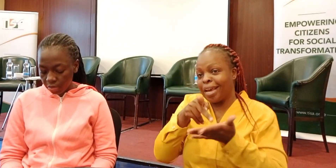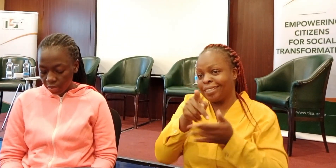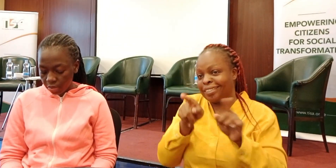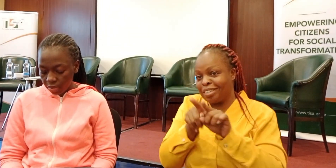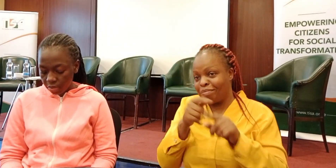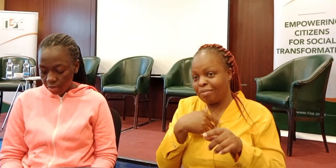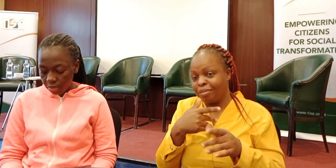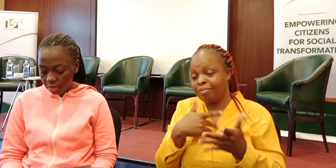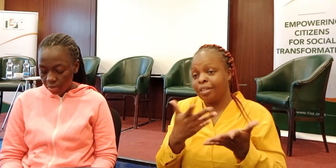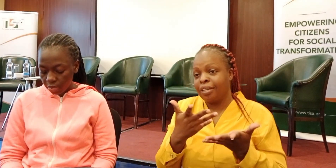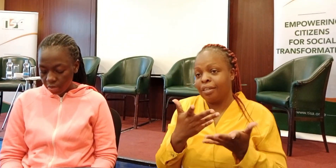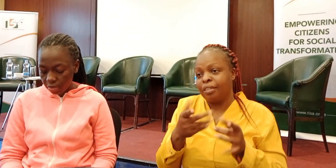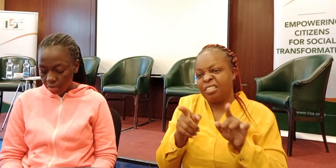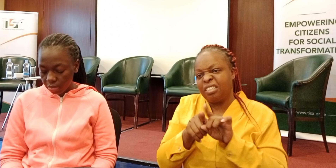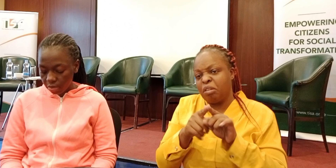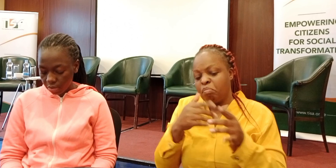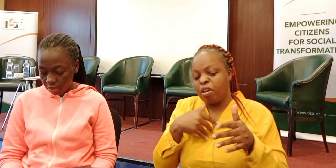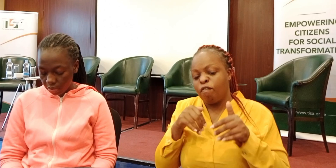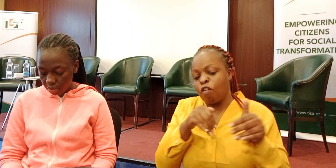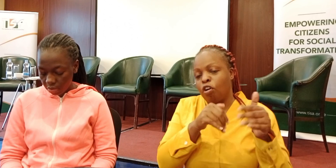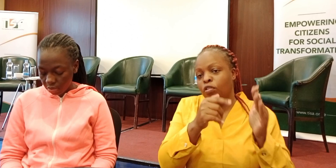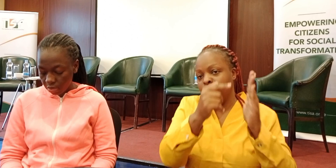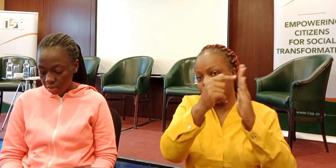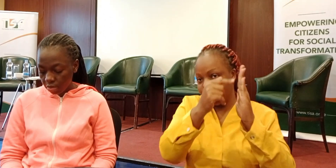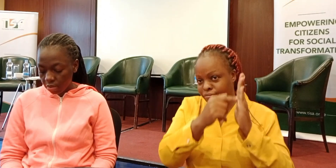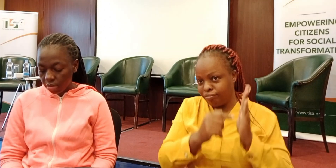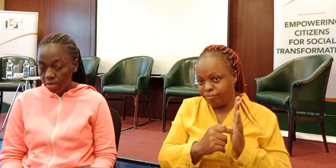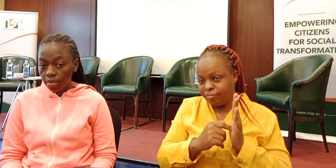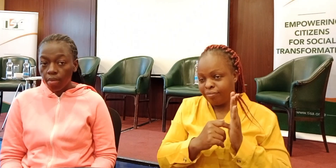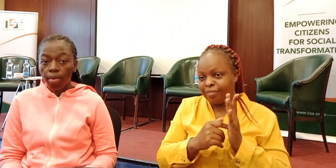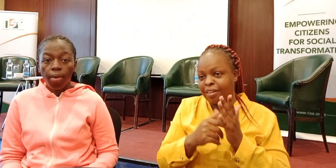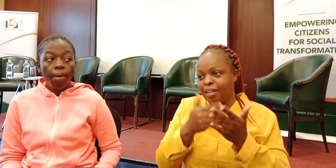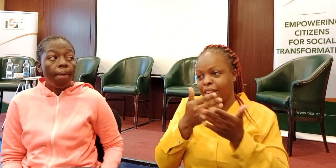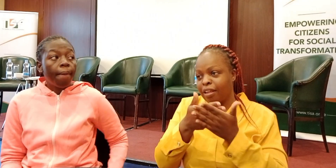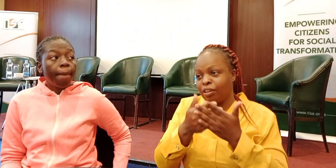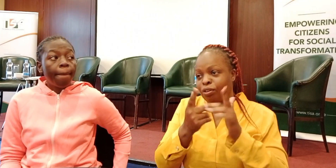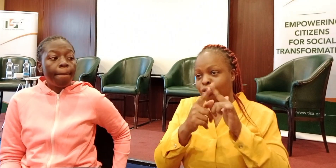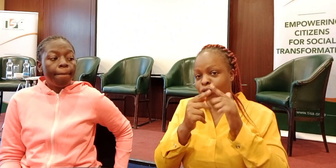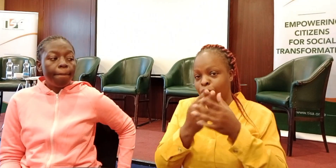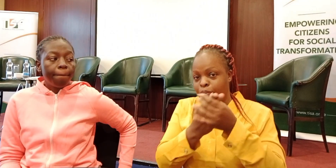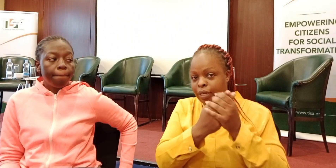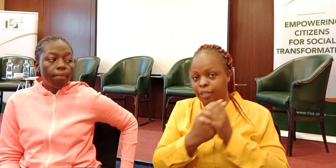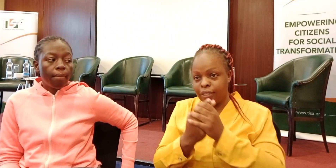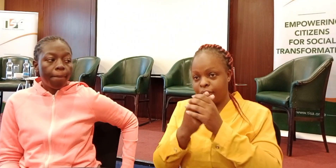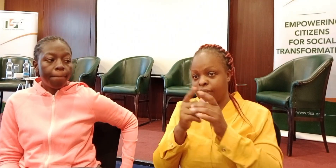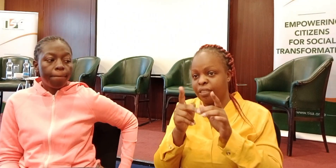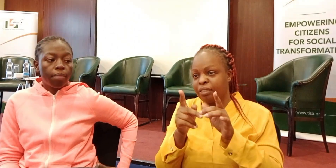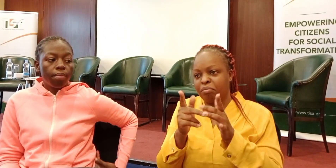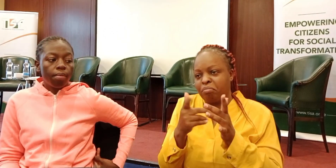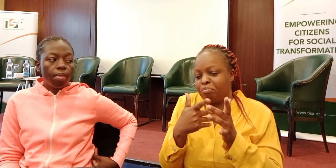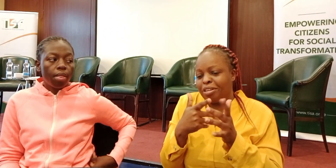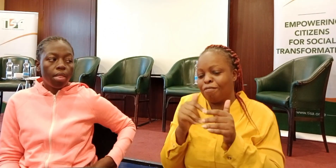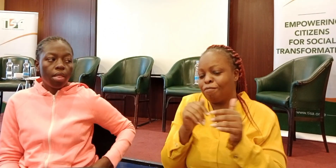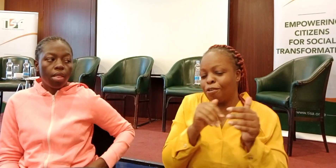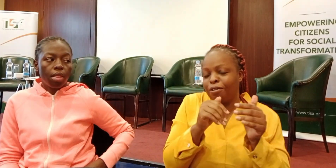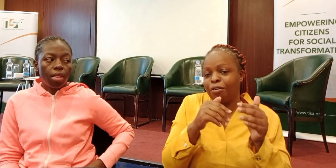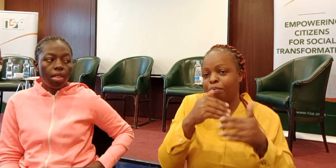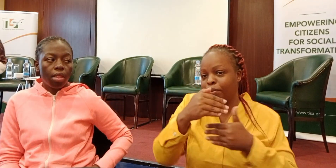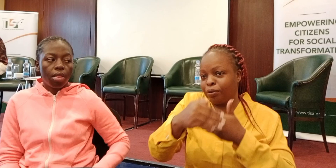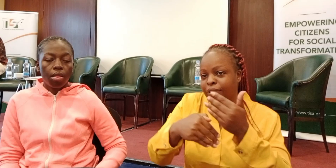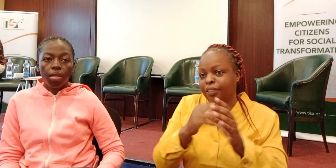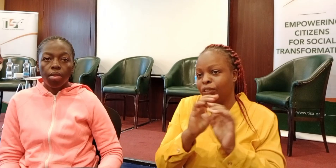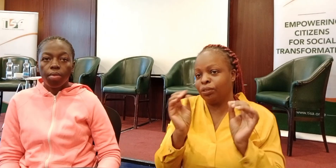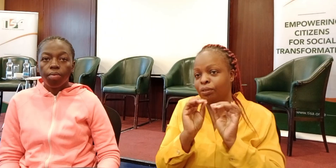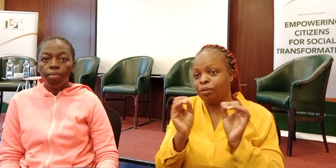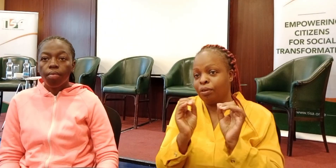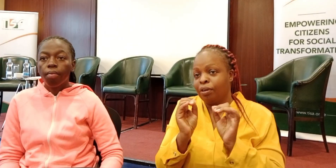existing protocols and thank you very much to our partners. Kibali in a particular way because the work of